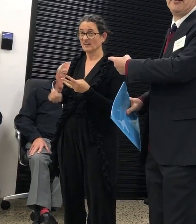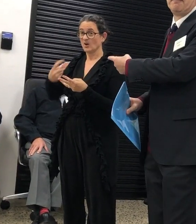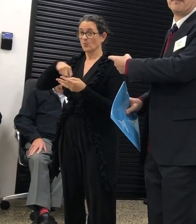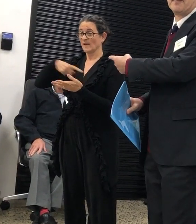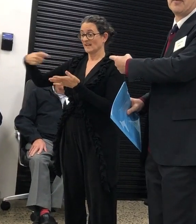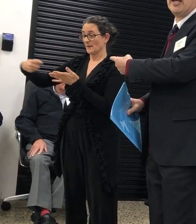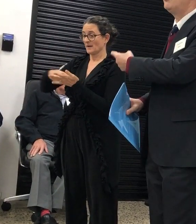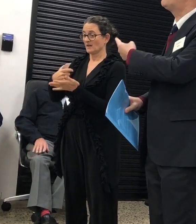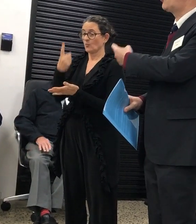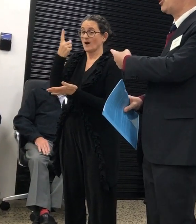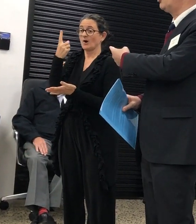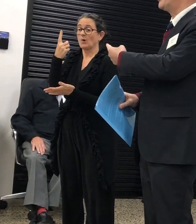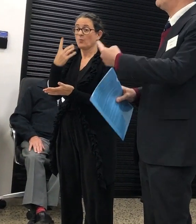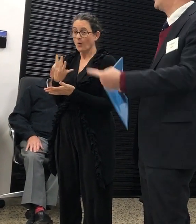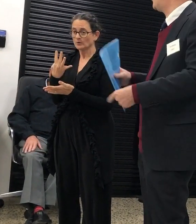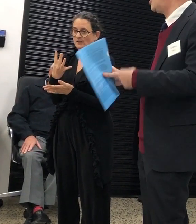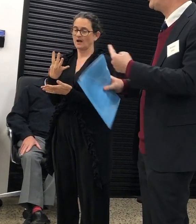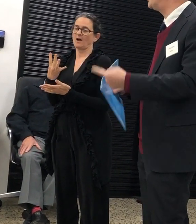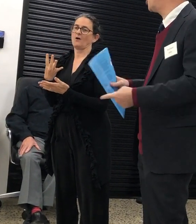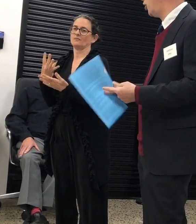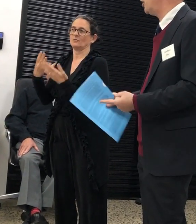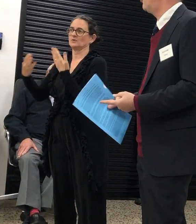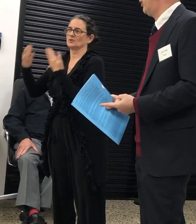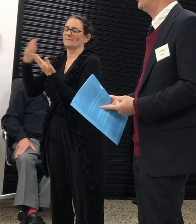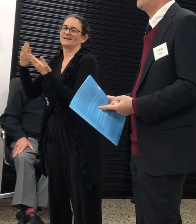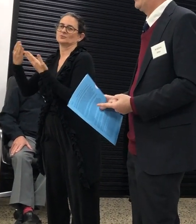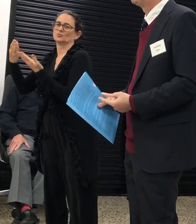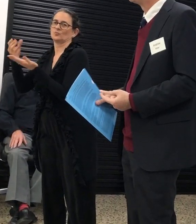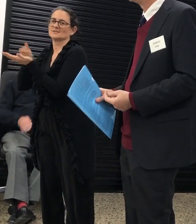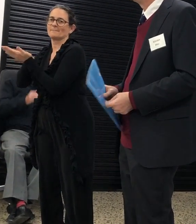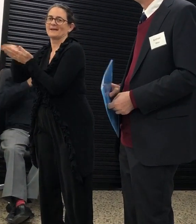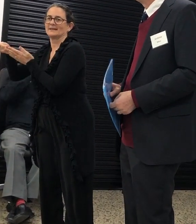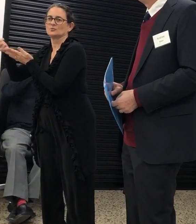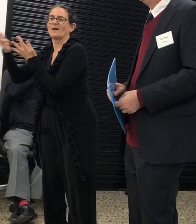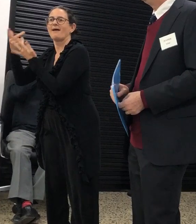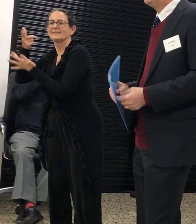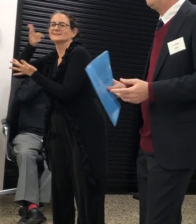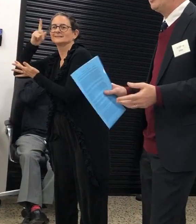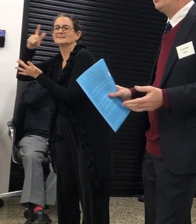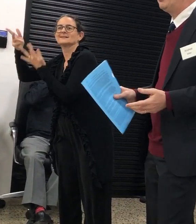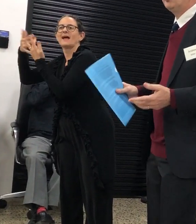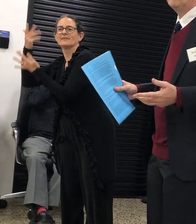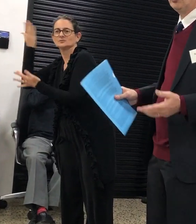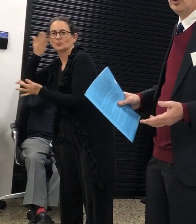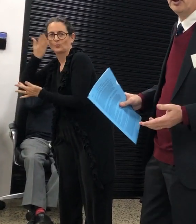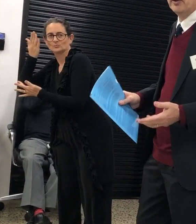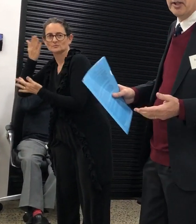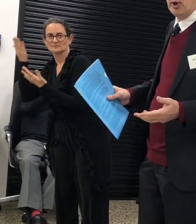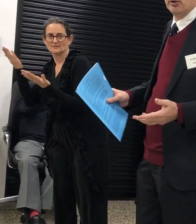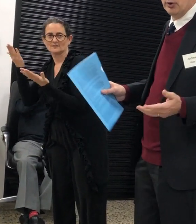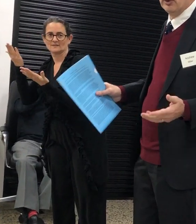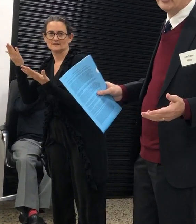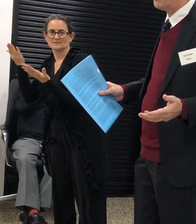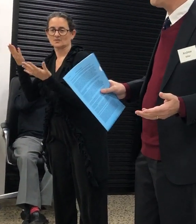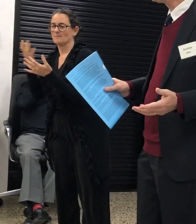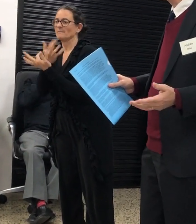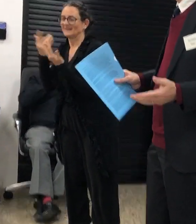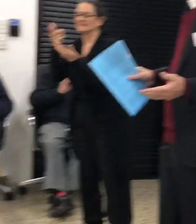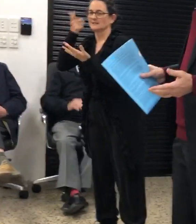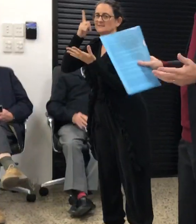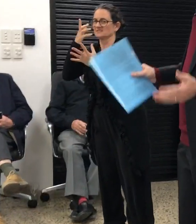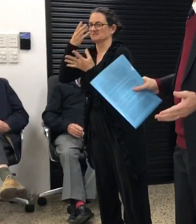school are paid. And we have to struggle with that. We have a high teacher turnover because of that. And he said, frankly, because of Corona and Ebola and all the